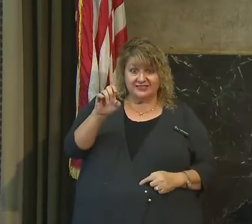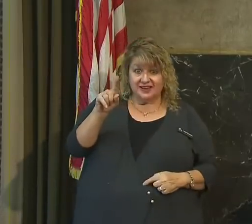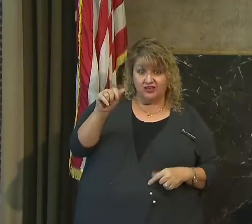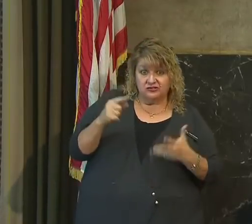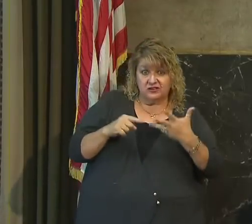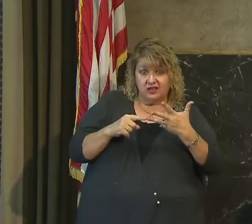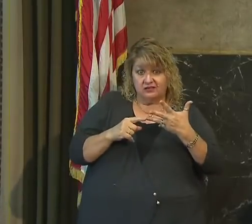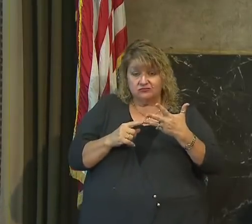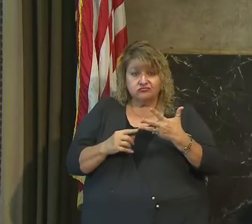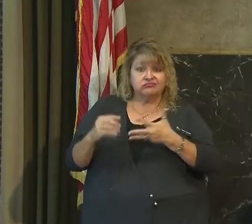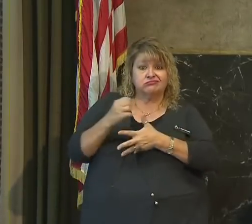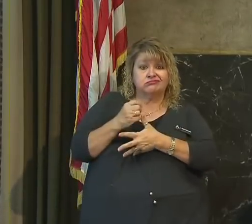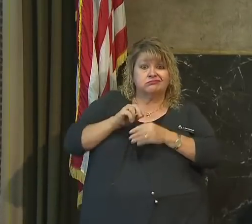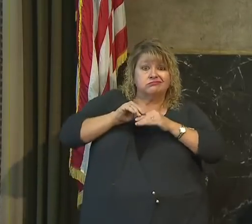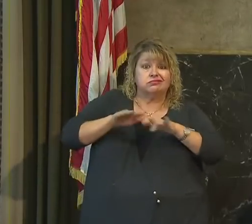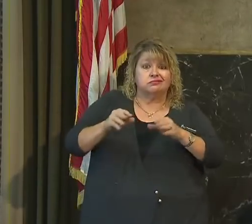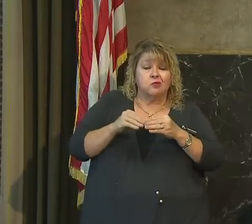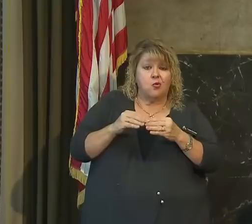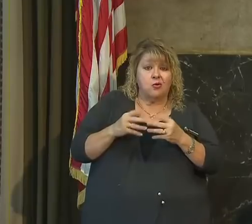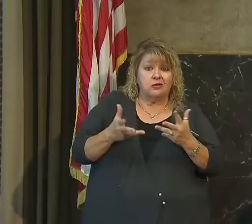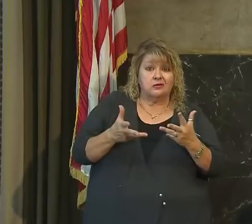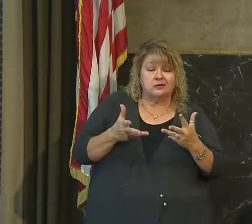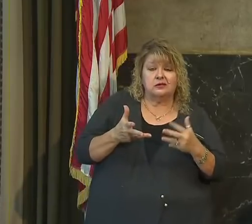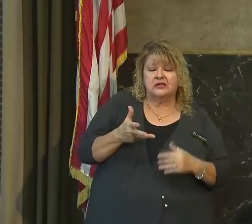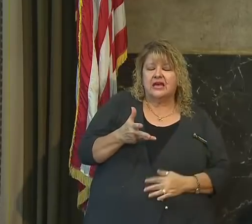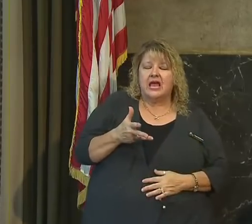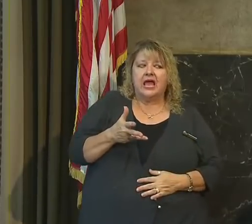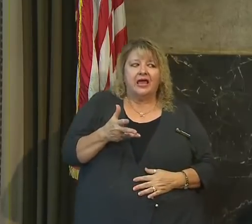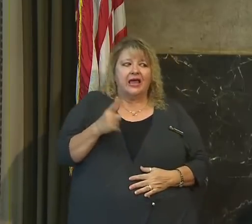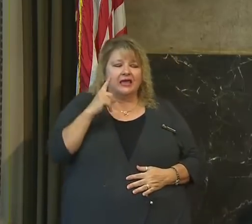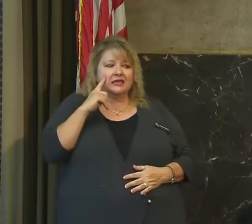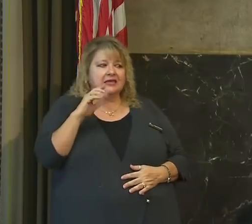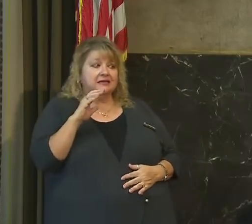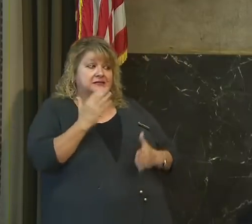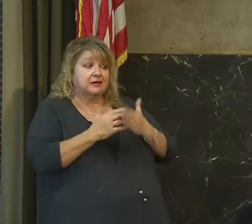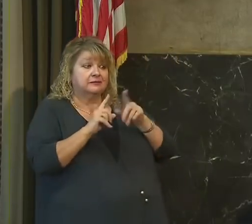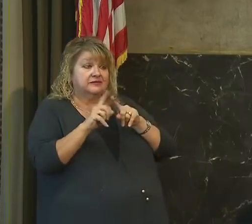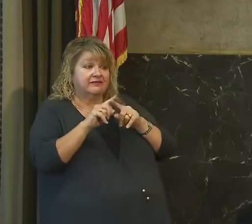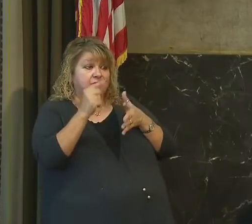there's a number of, from the CDC, I think there's a number of guidances that,